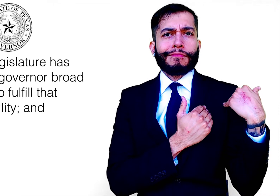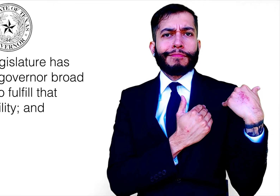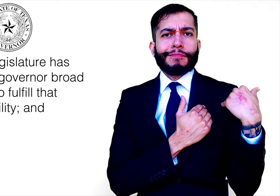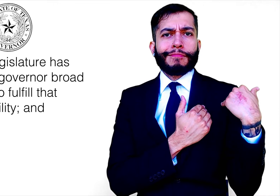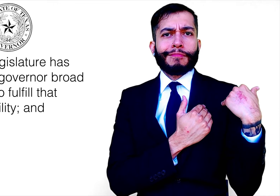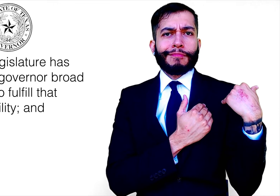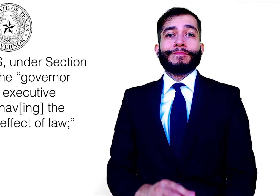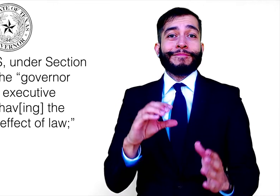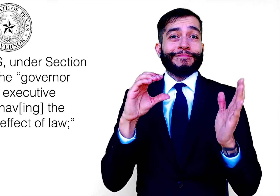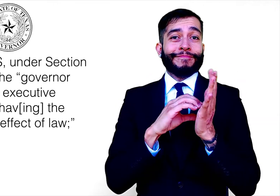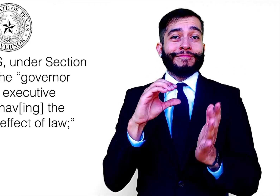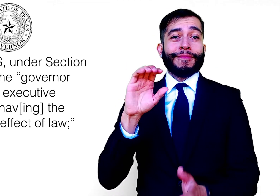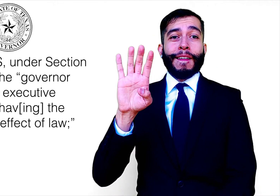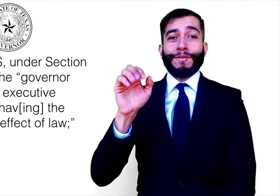And whereas under Section